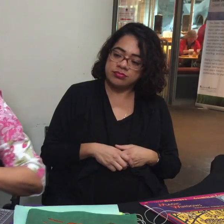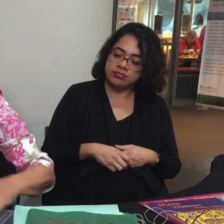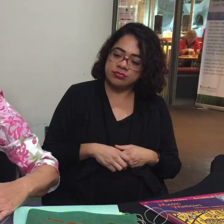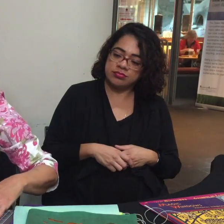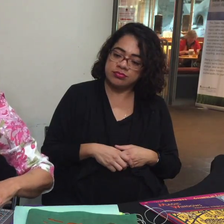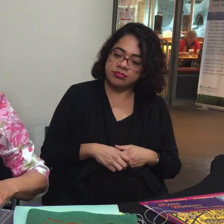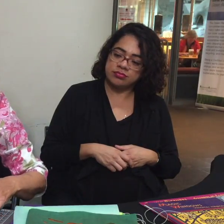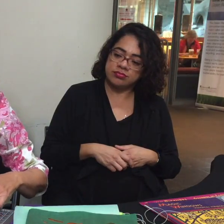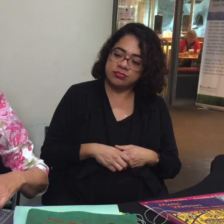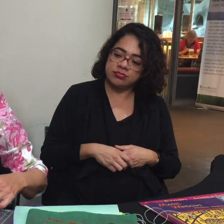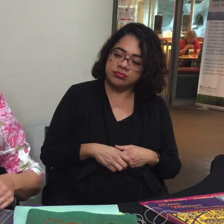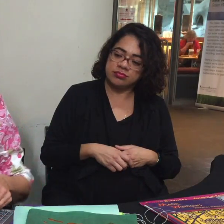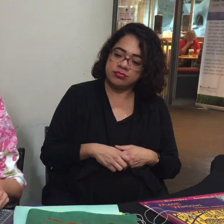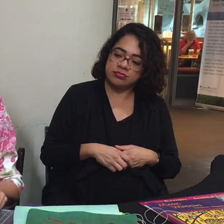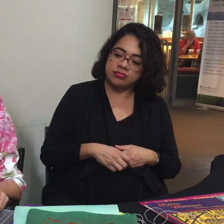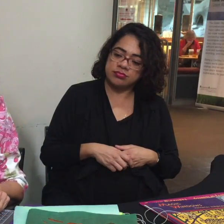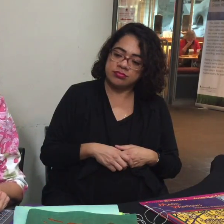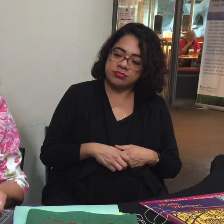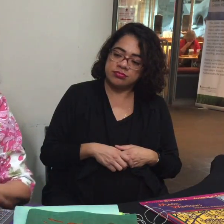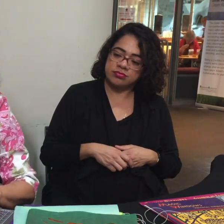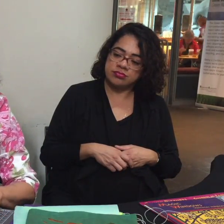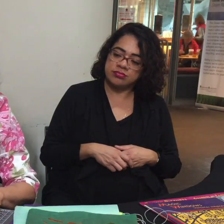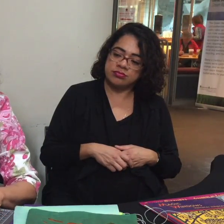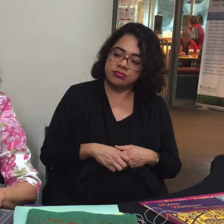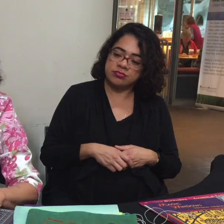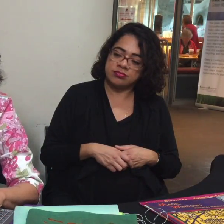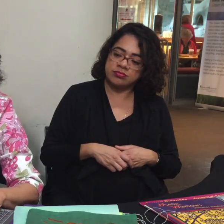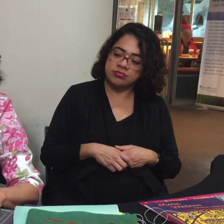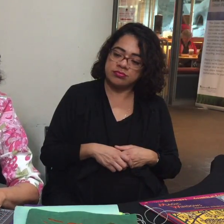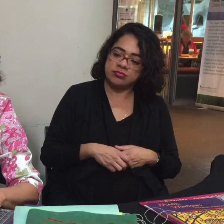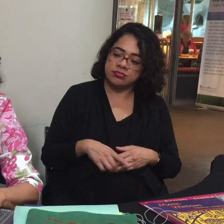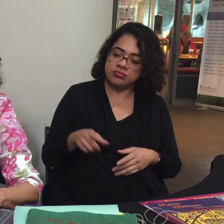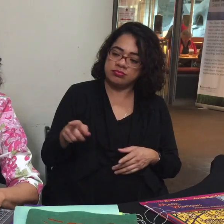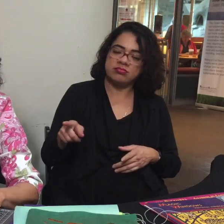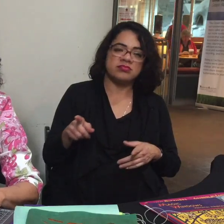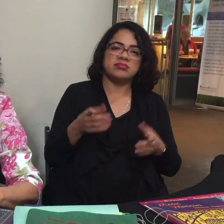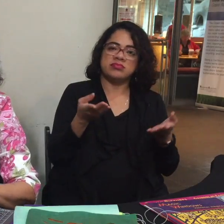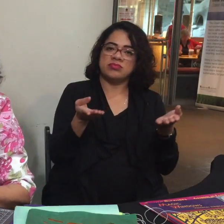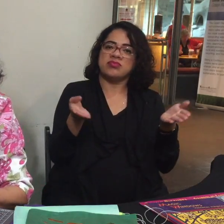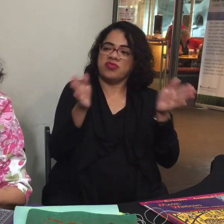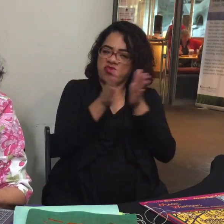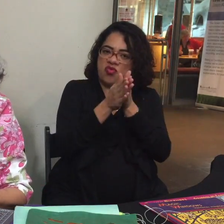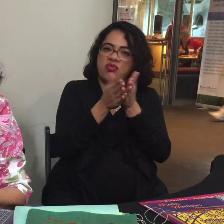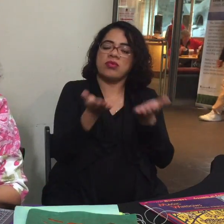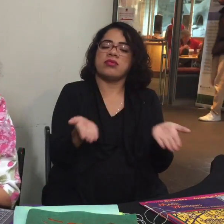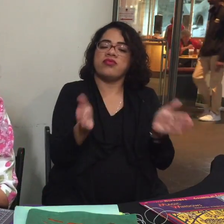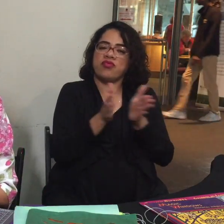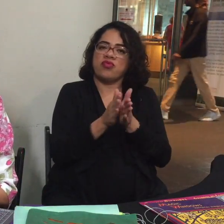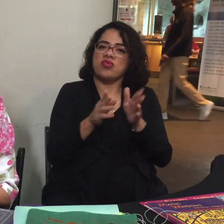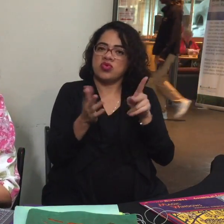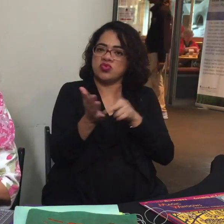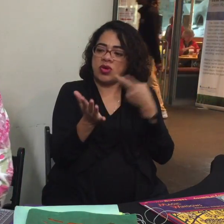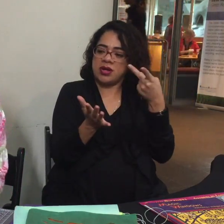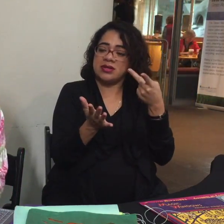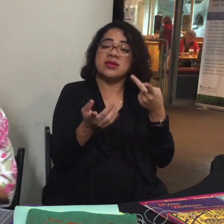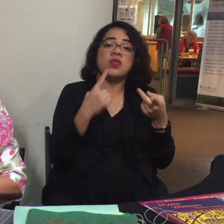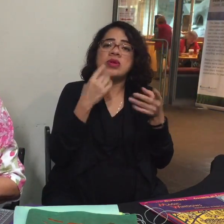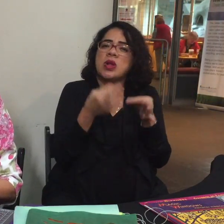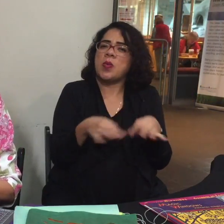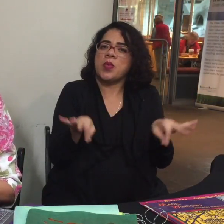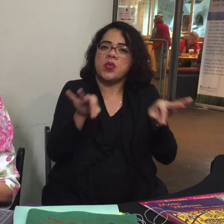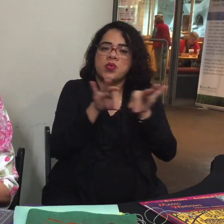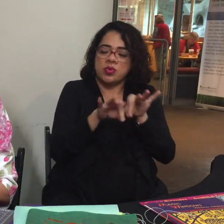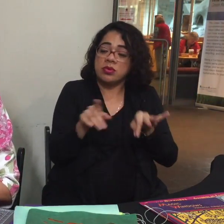and fold it again. And the best thing about these cutouts is that it's all in the folding. However